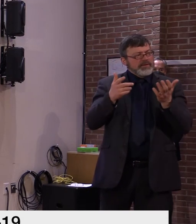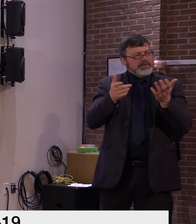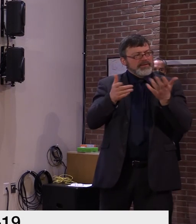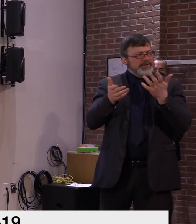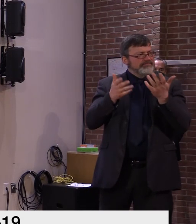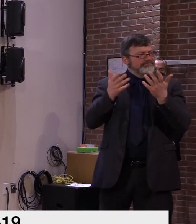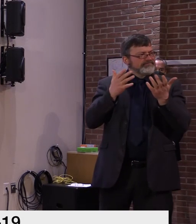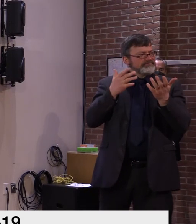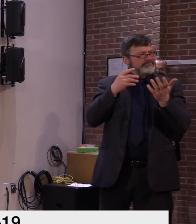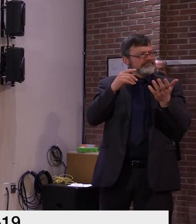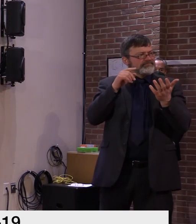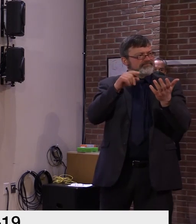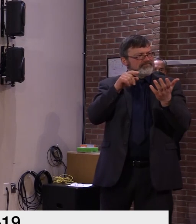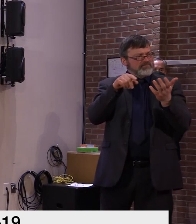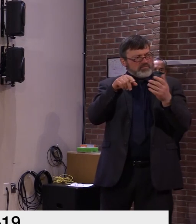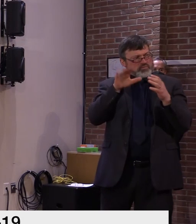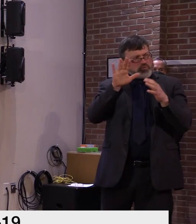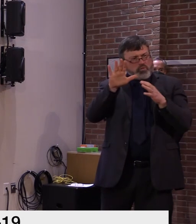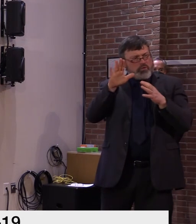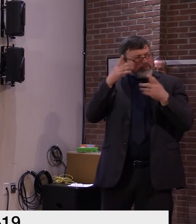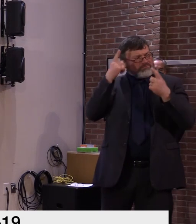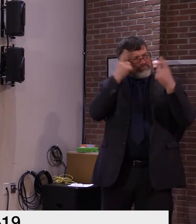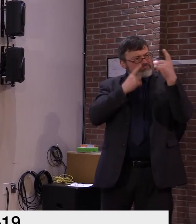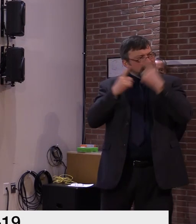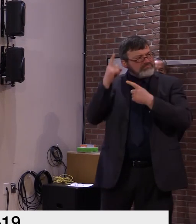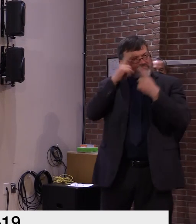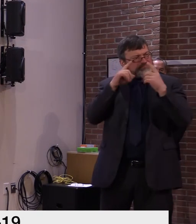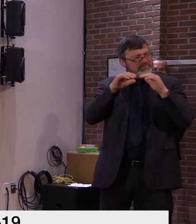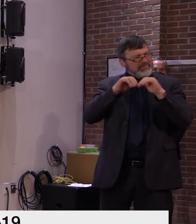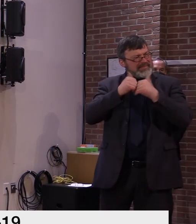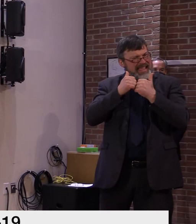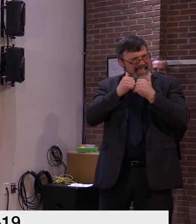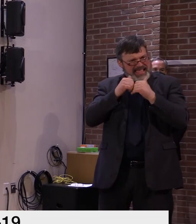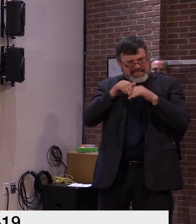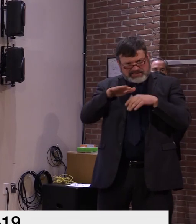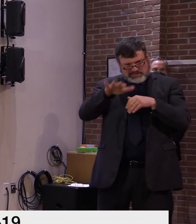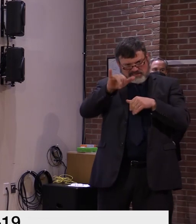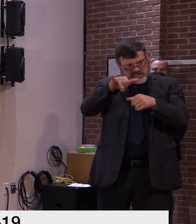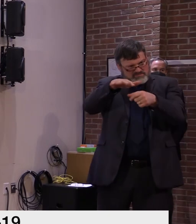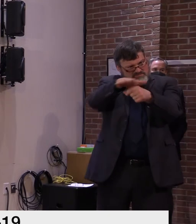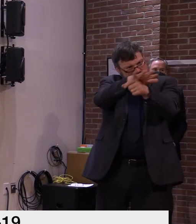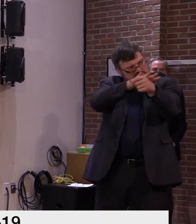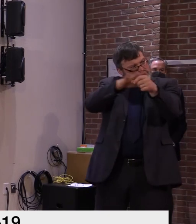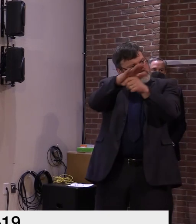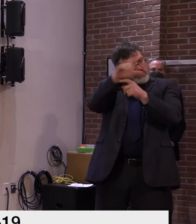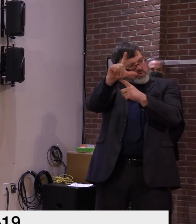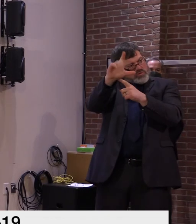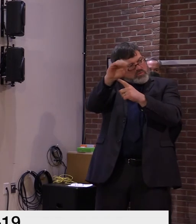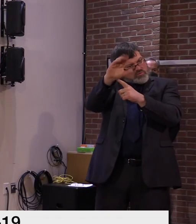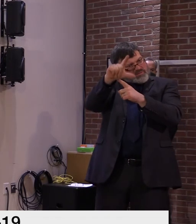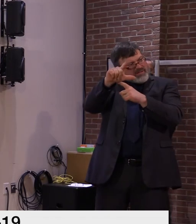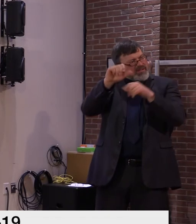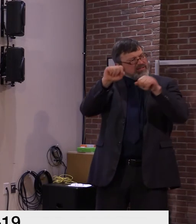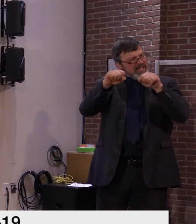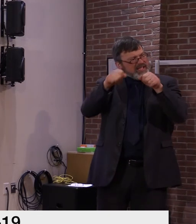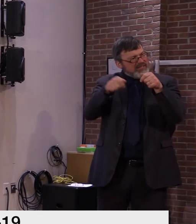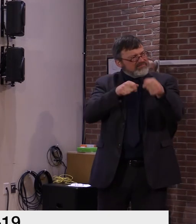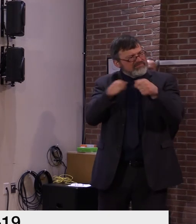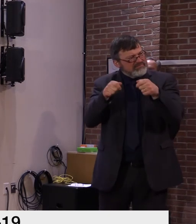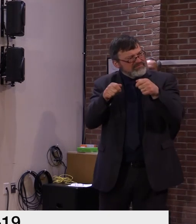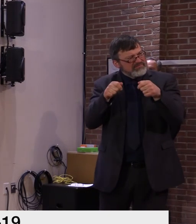providers being able to manage the transition out of the program when it appears that there have already been challenges in terms of trying to meet